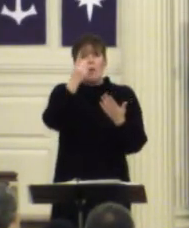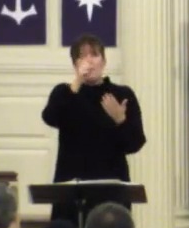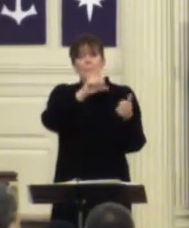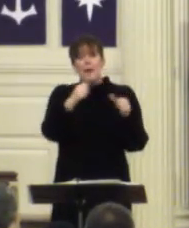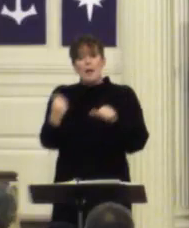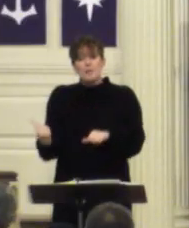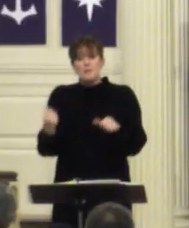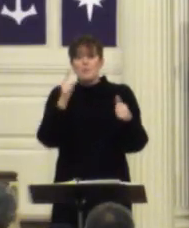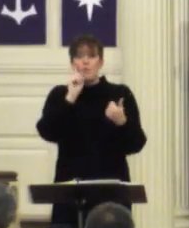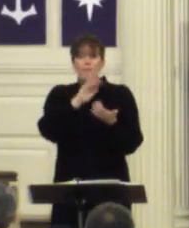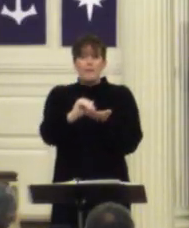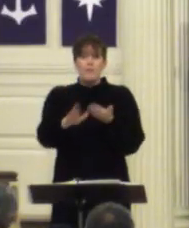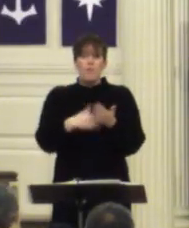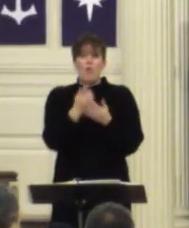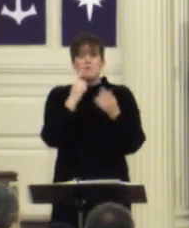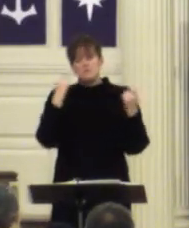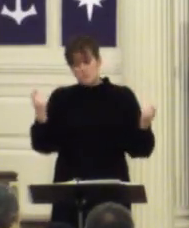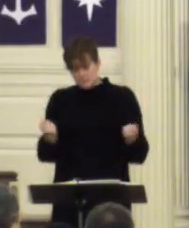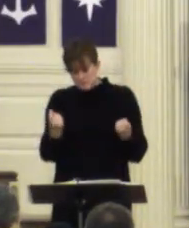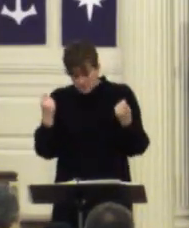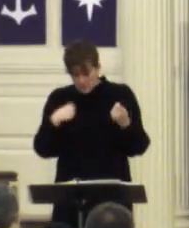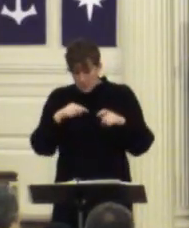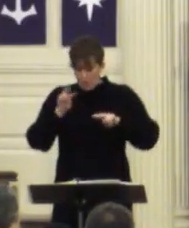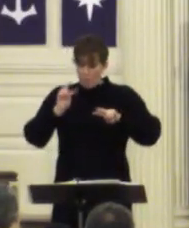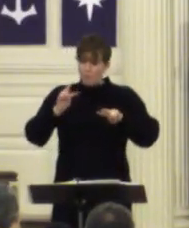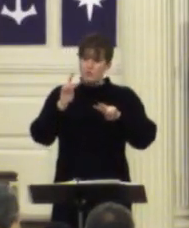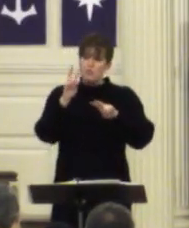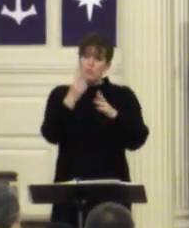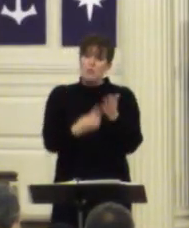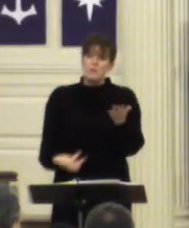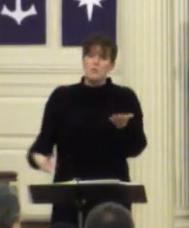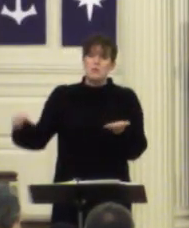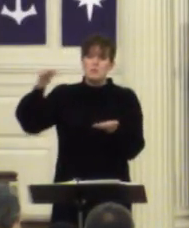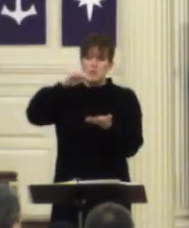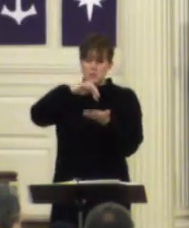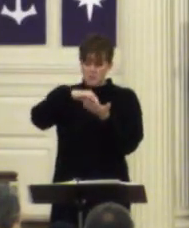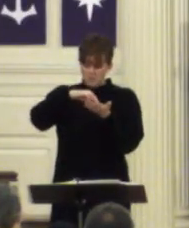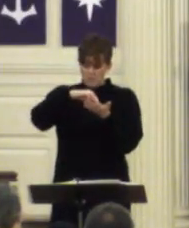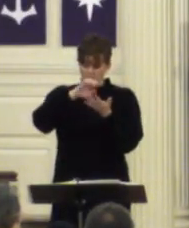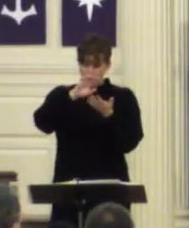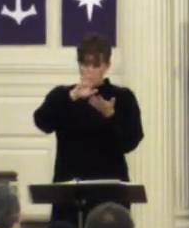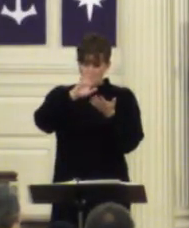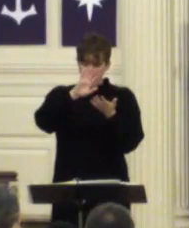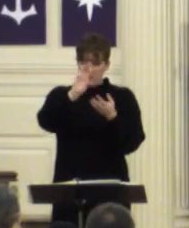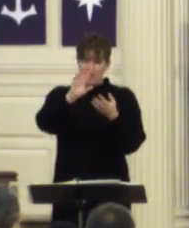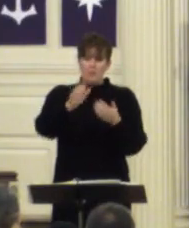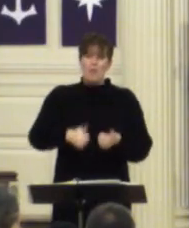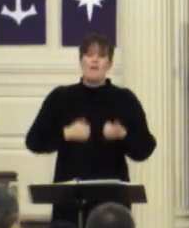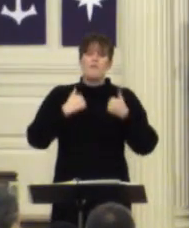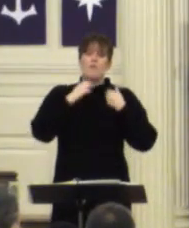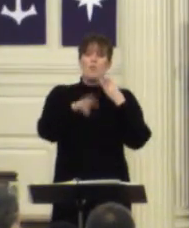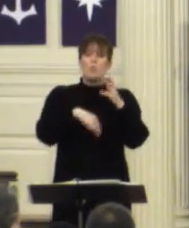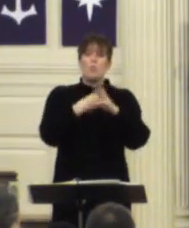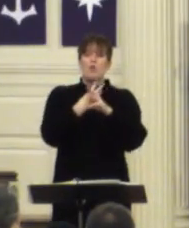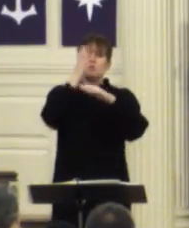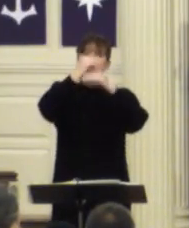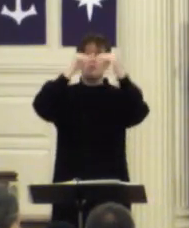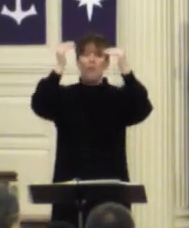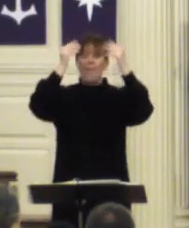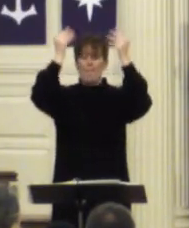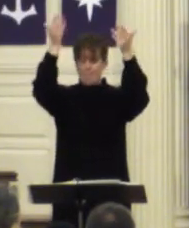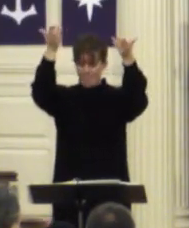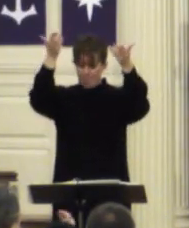the forgiveness of sins, and I look forward to the resurrection of the dead and the life of the world to come.